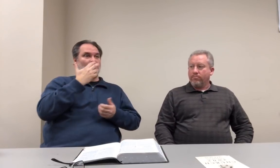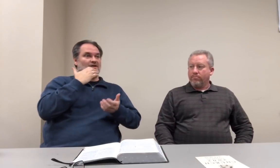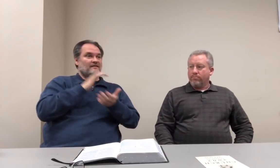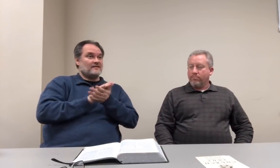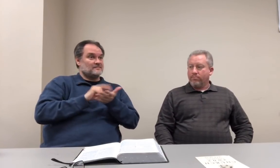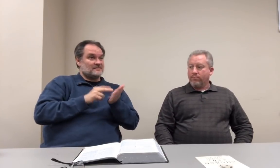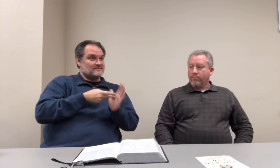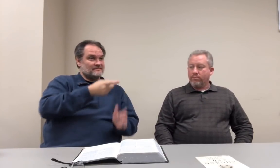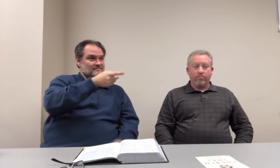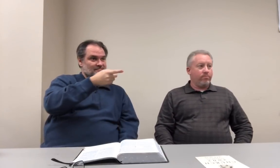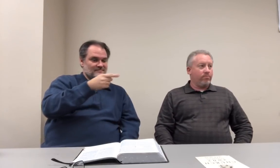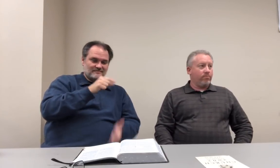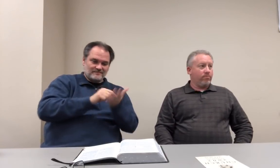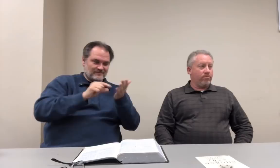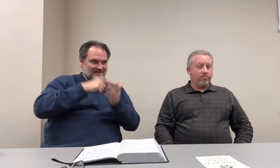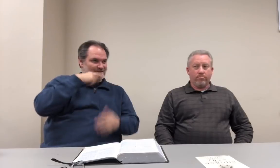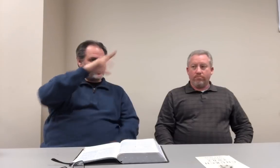But how does that square with the